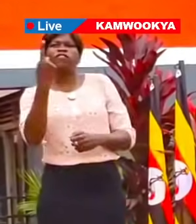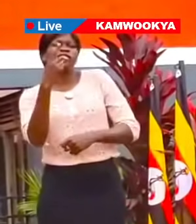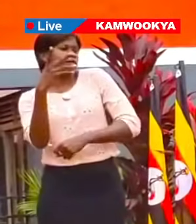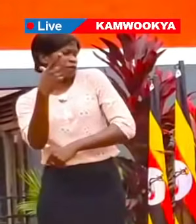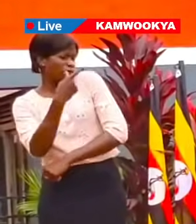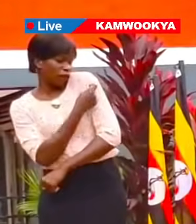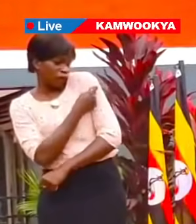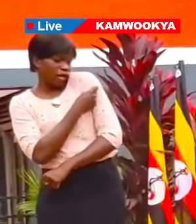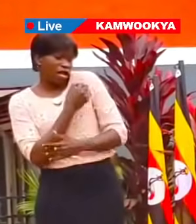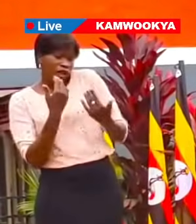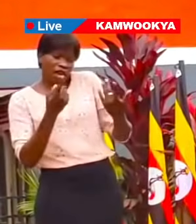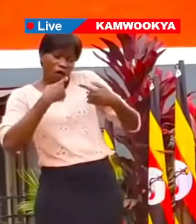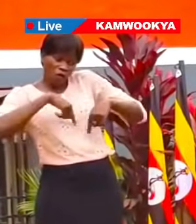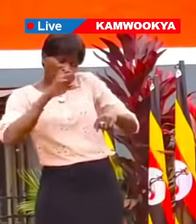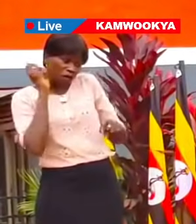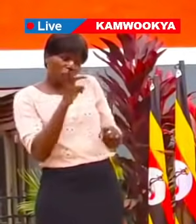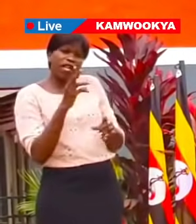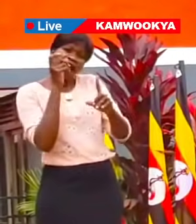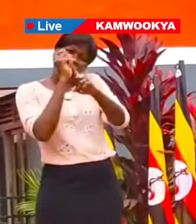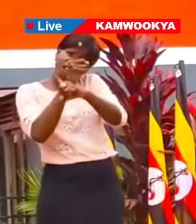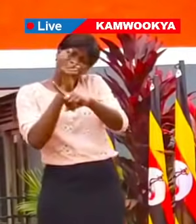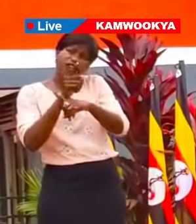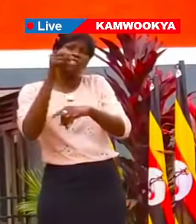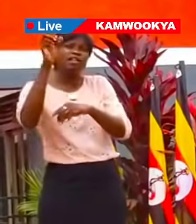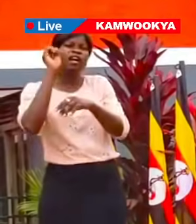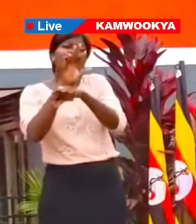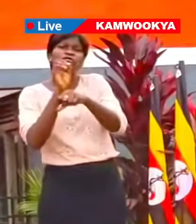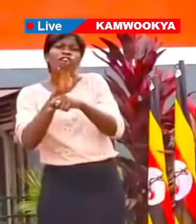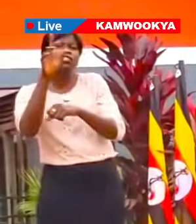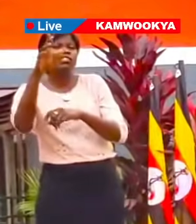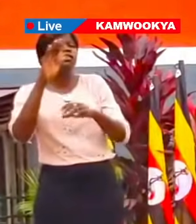advise them and they do the right thing. Thank you.